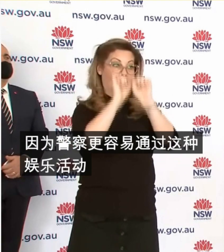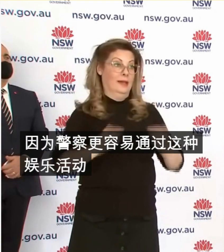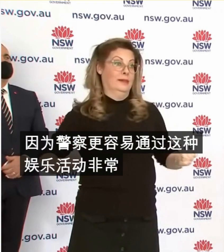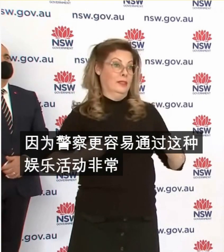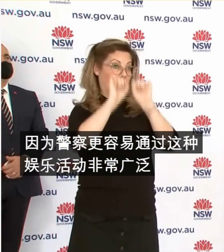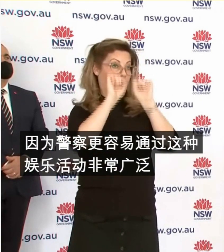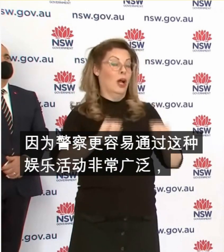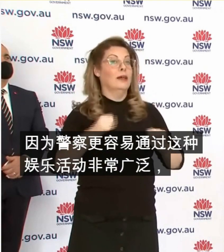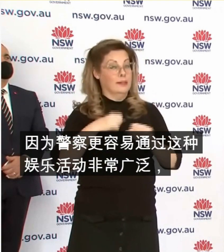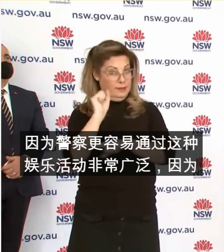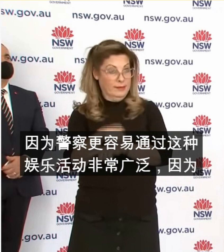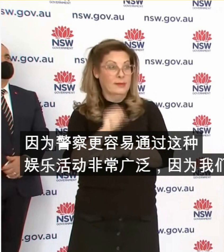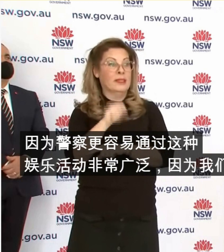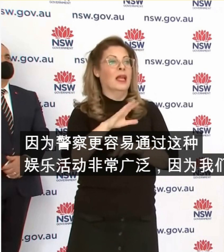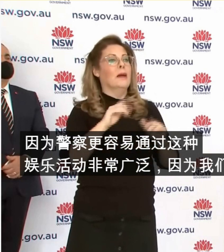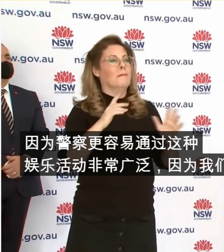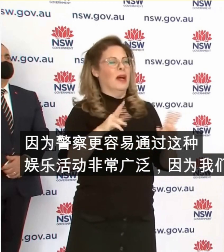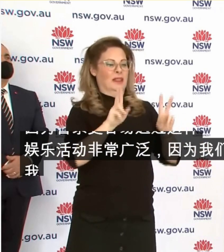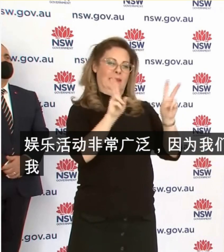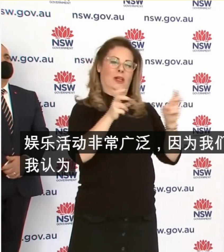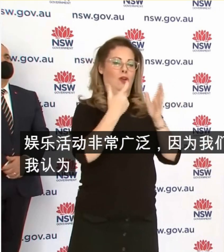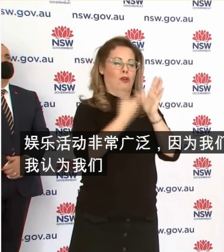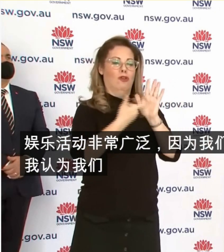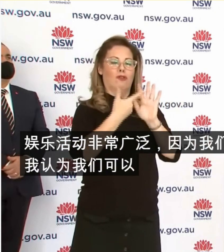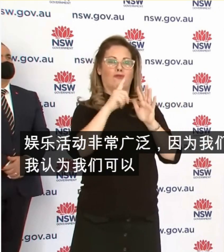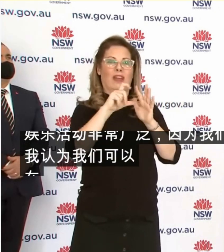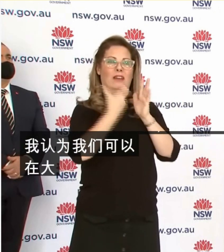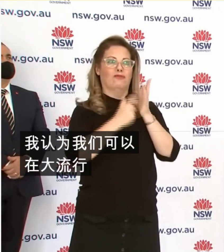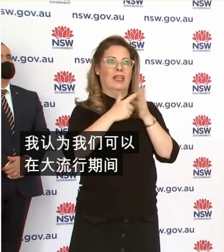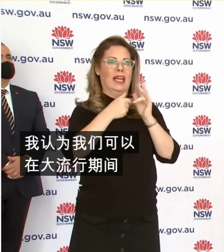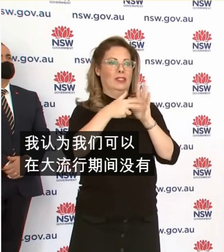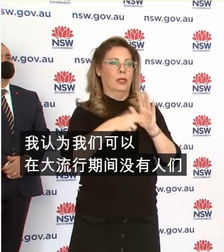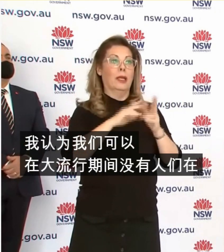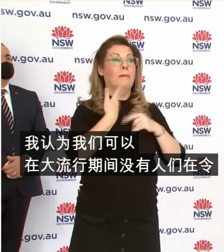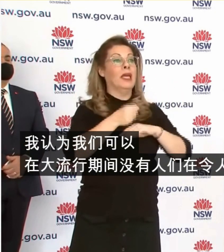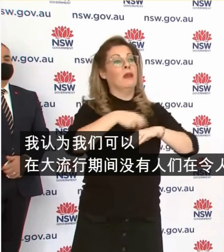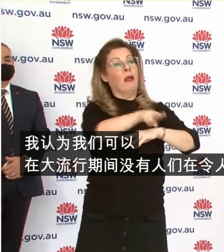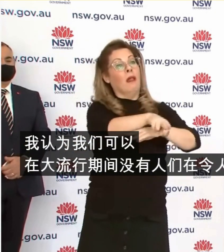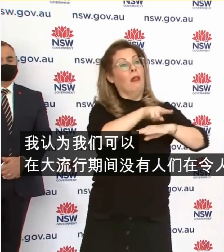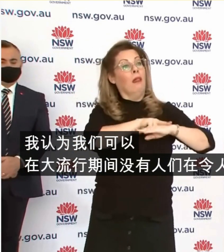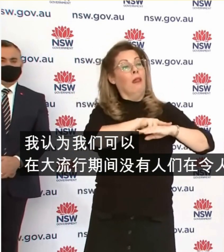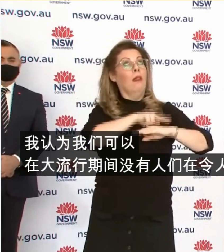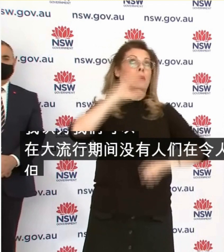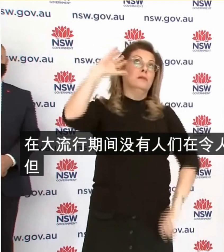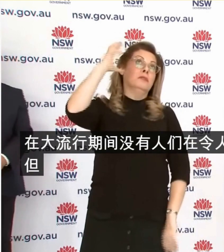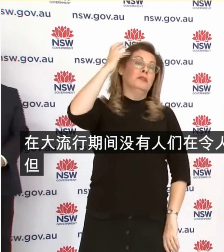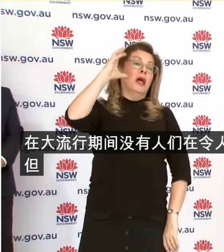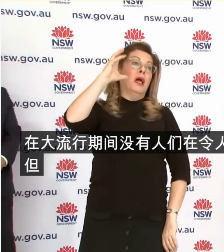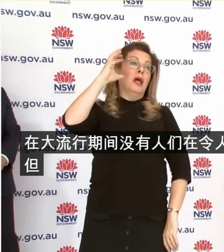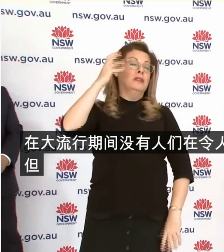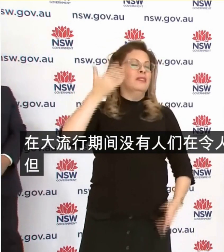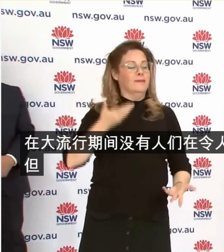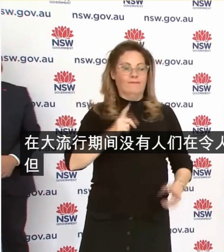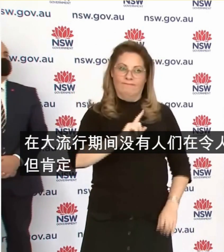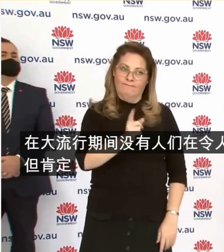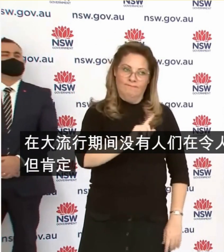that. Recreation is extremely broad, as we know. I think we can do without people sunbaking in the middle of a pandemic in an